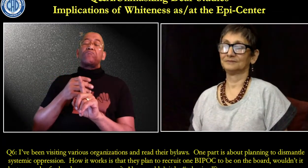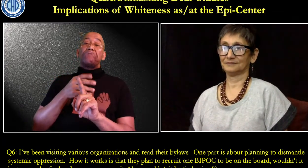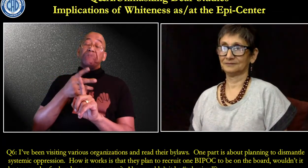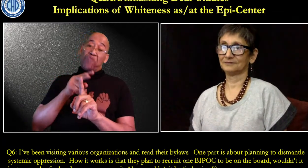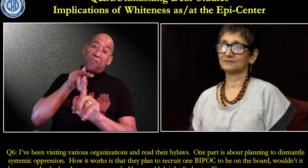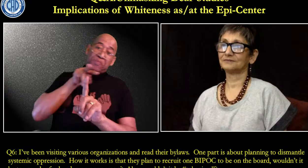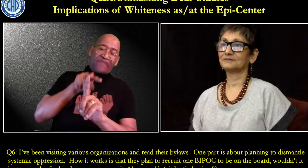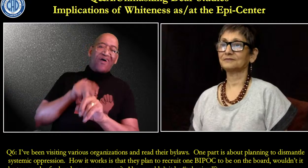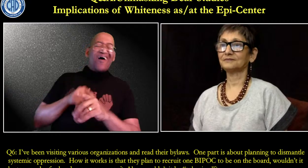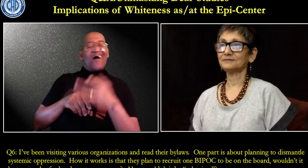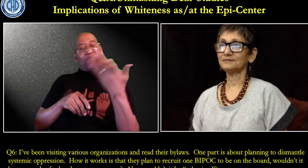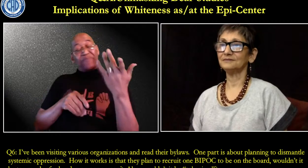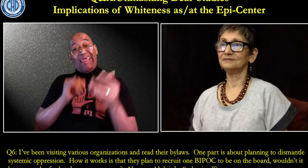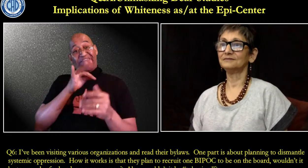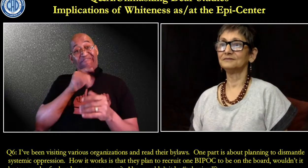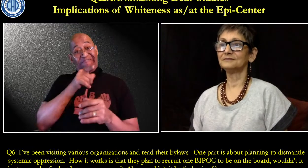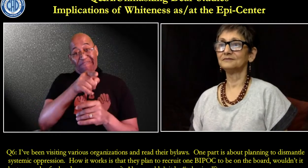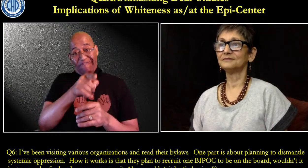perspective.